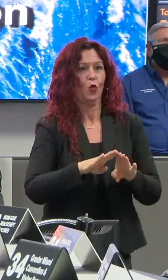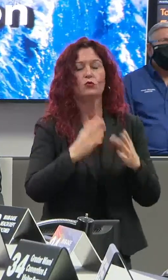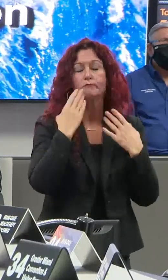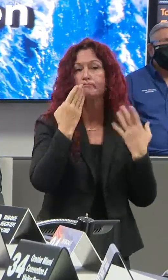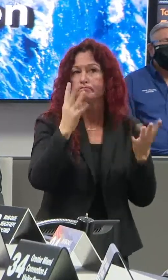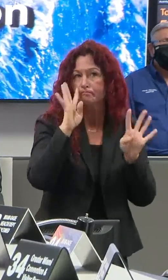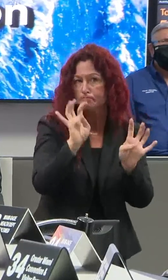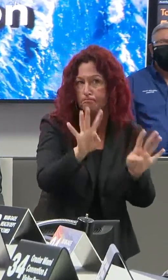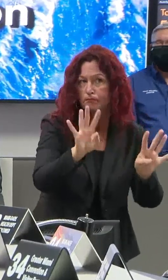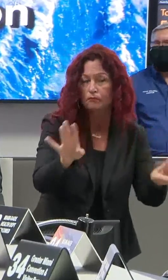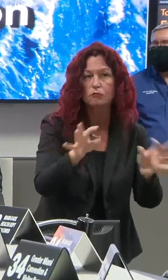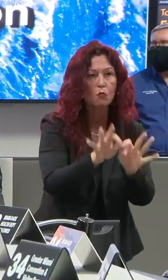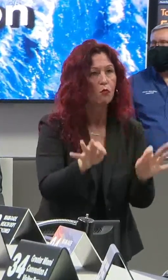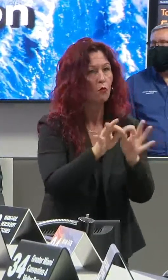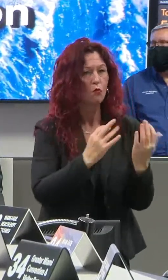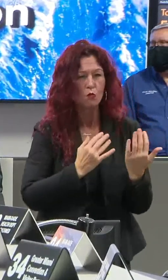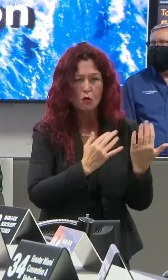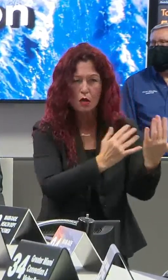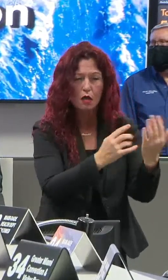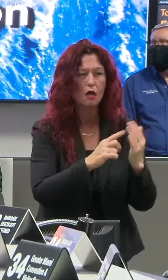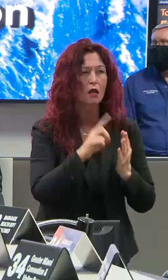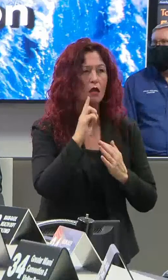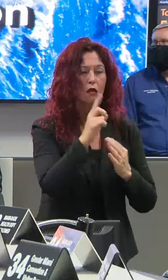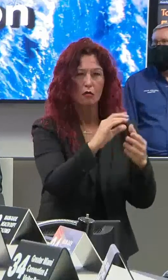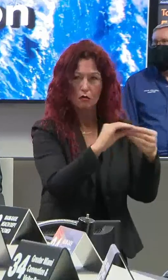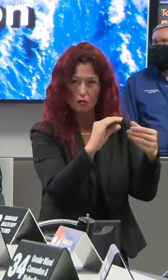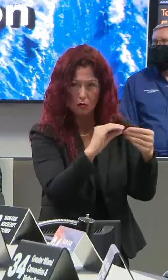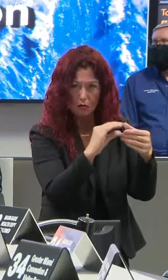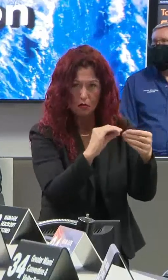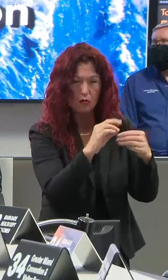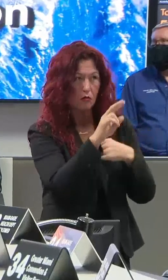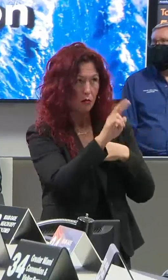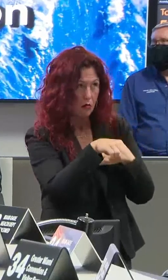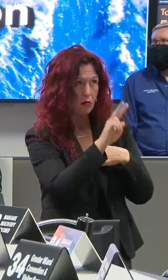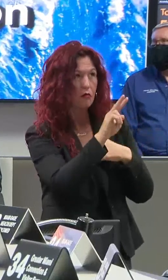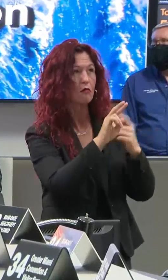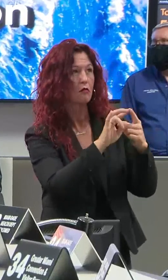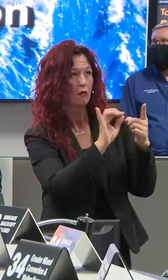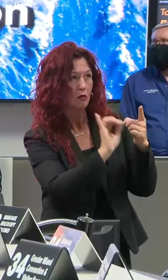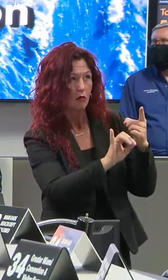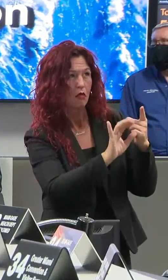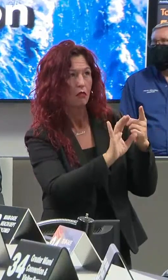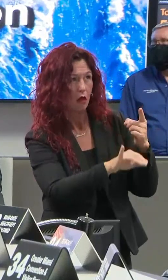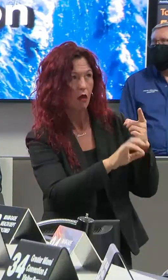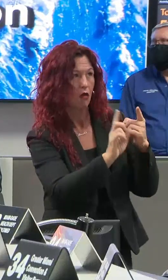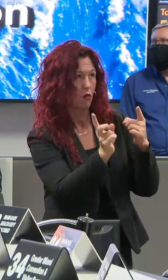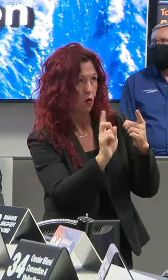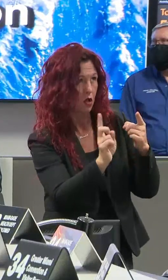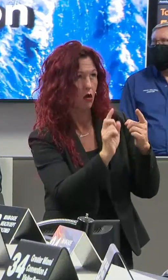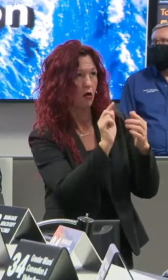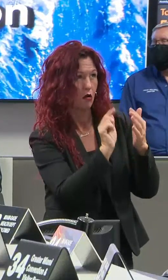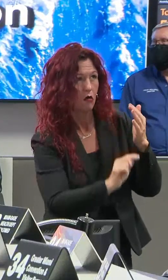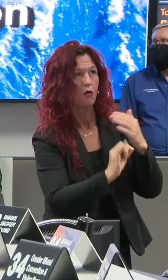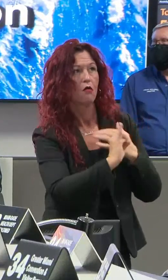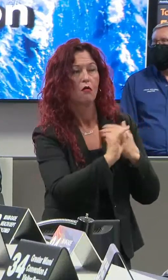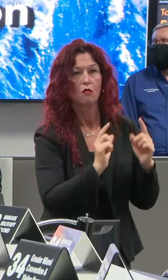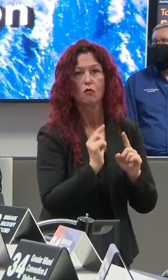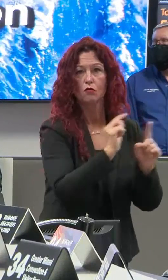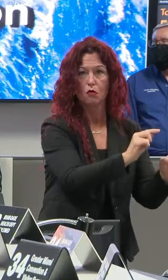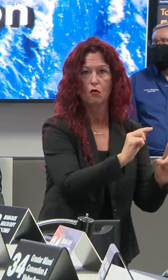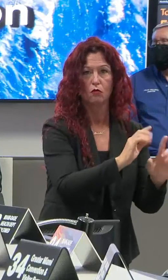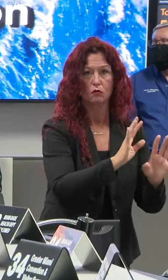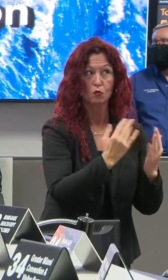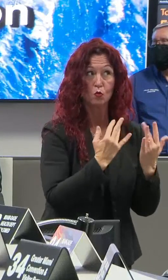to keep you safe. I remind everyone these are emergency events. They're not picnics. This is especially true during the